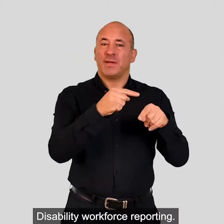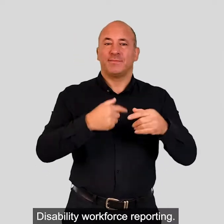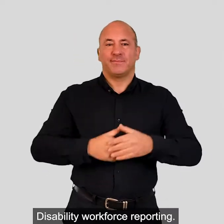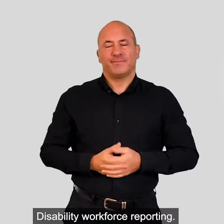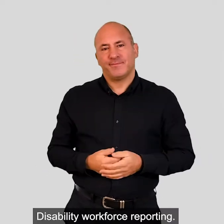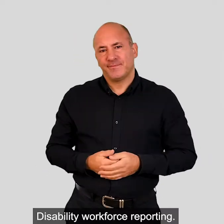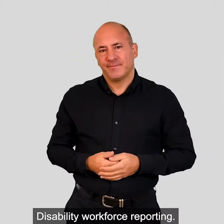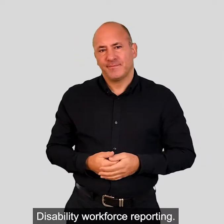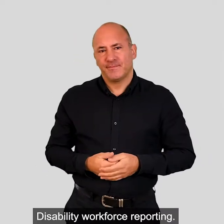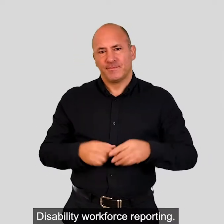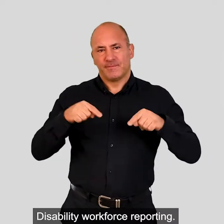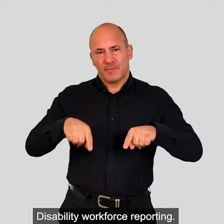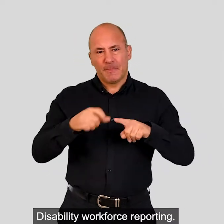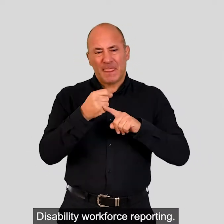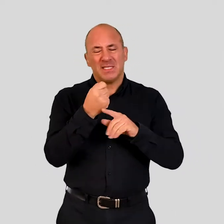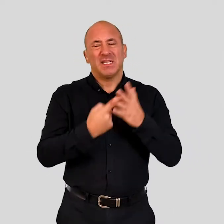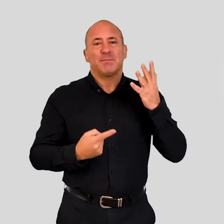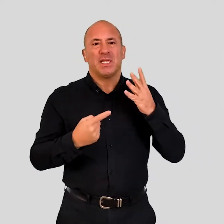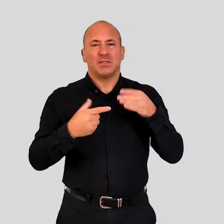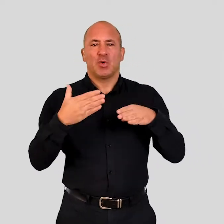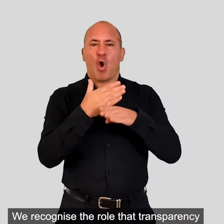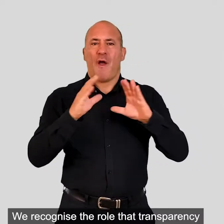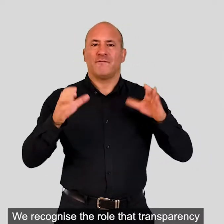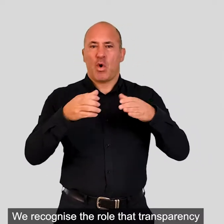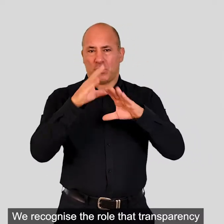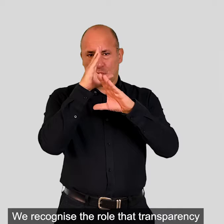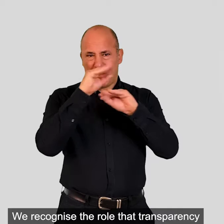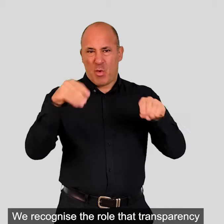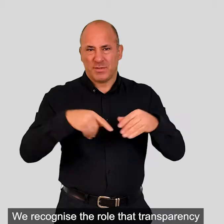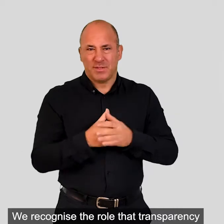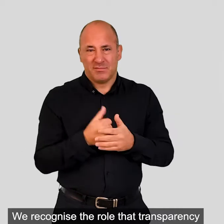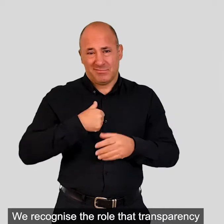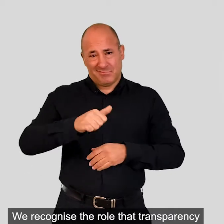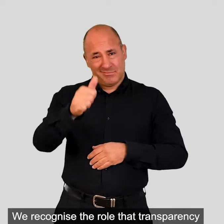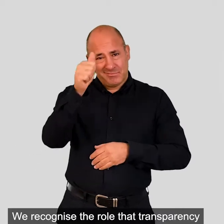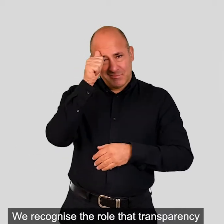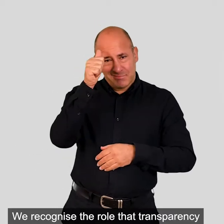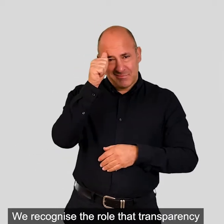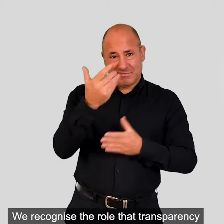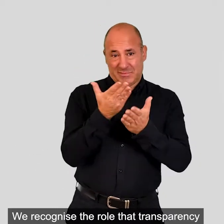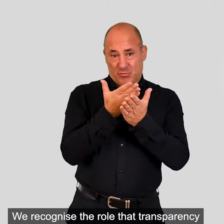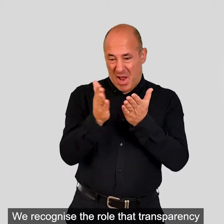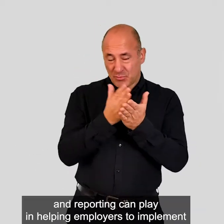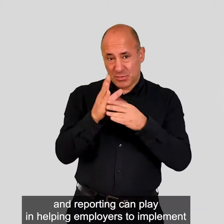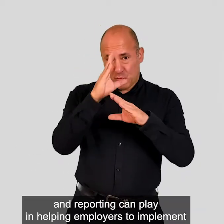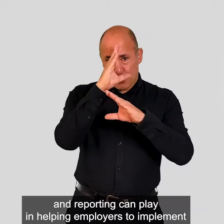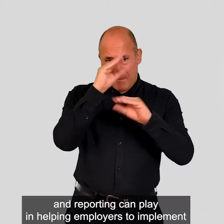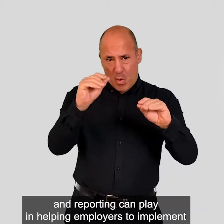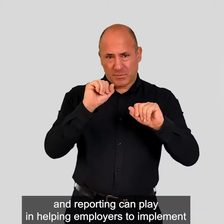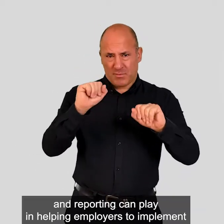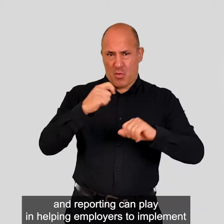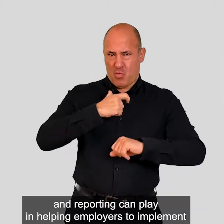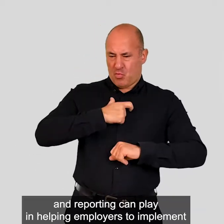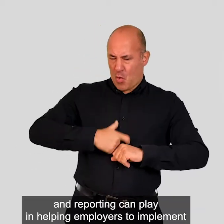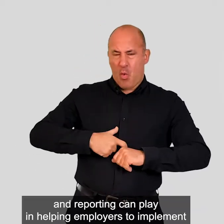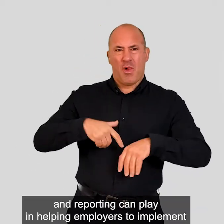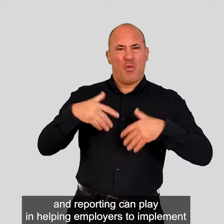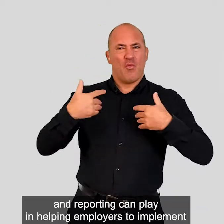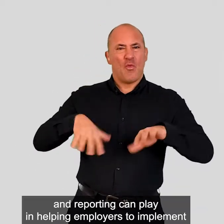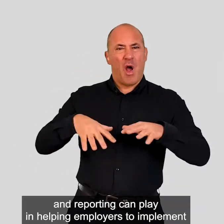Disability Workforce Reporting. We recognise the role that transparency and reporting can play in helping